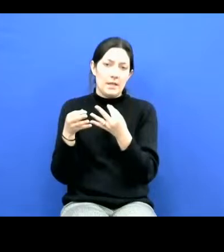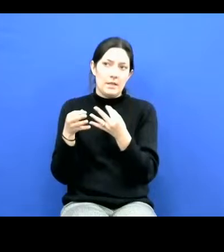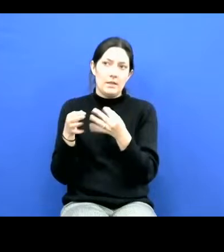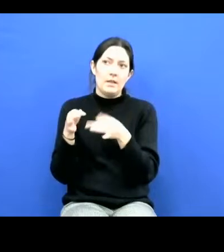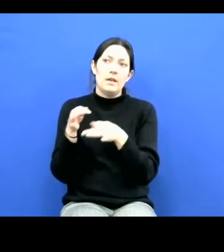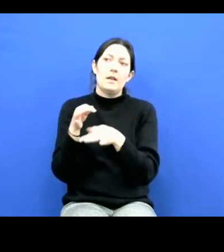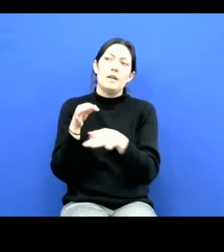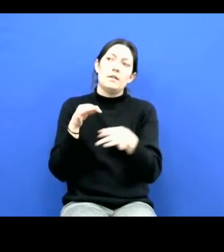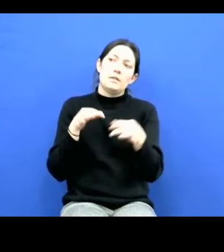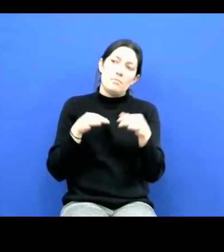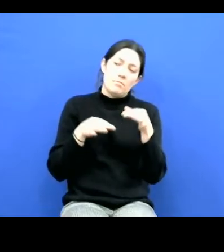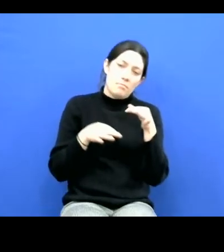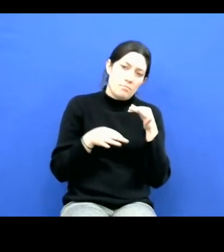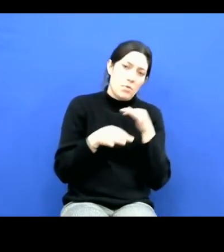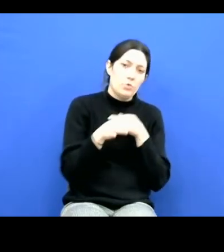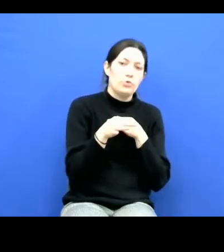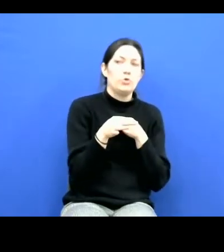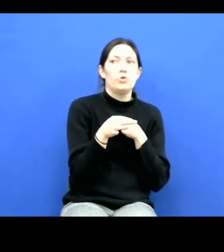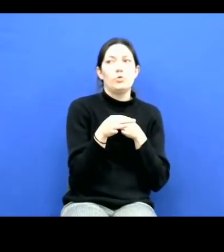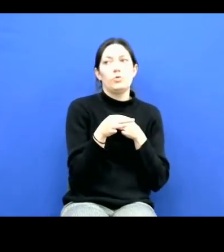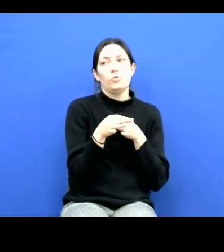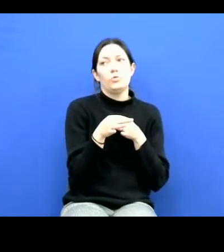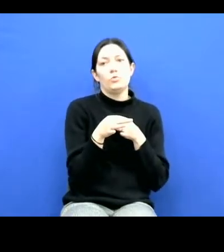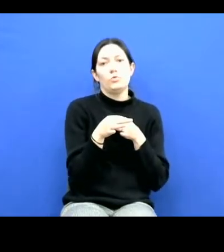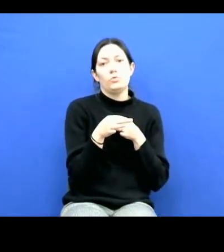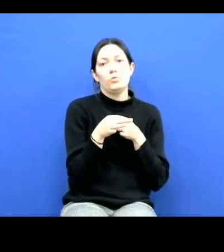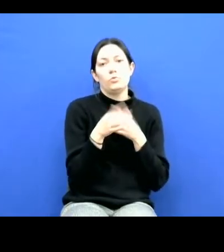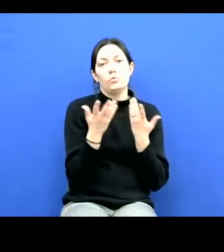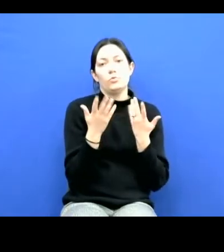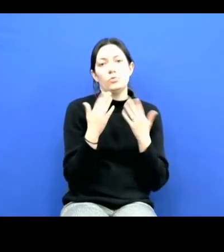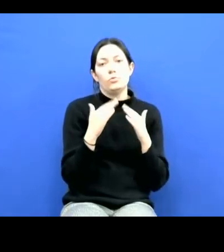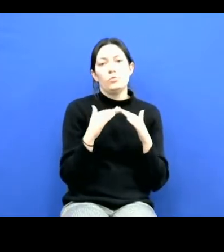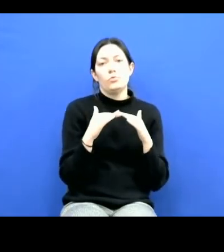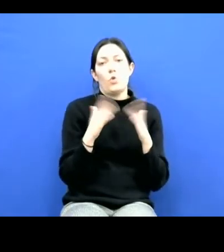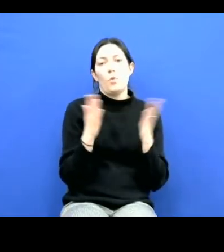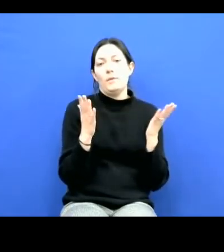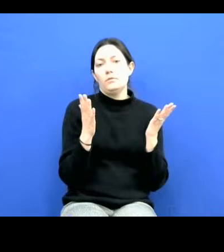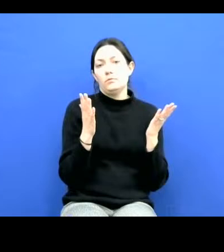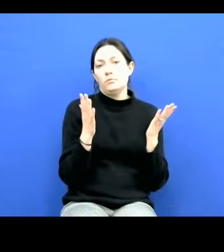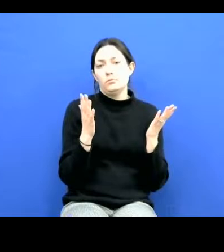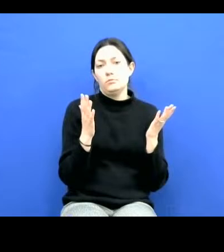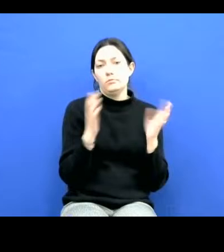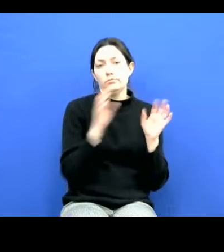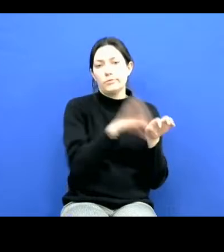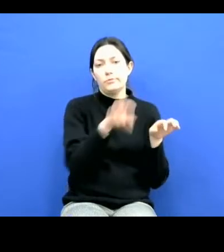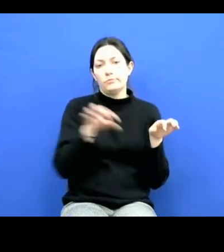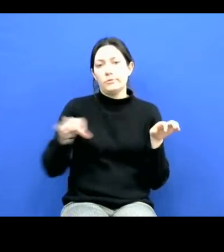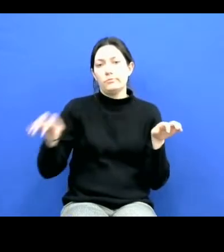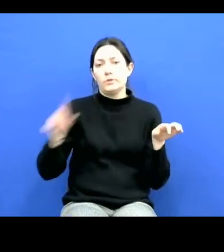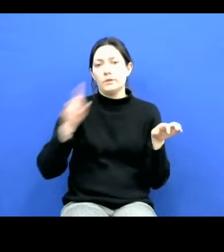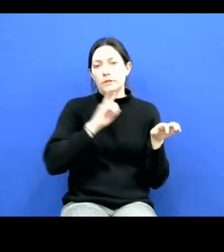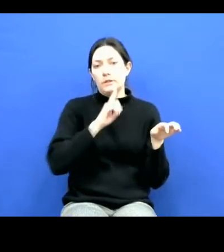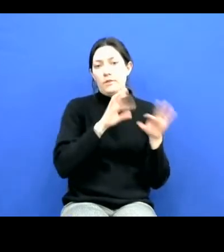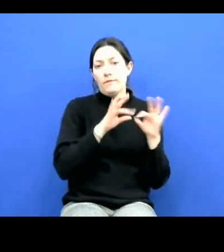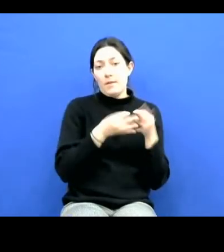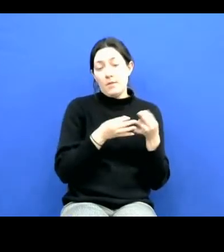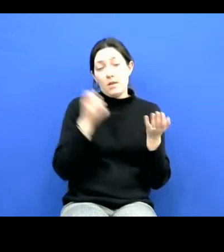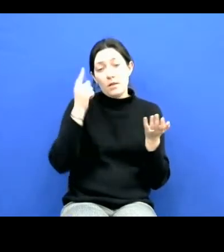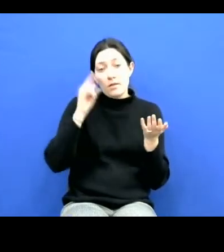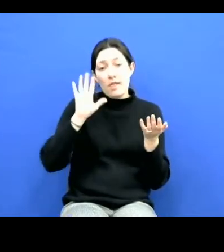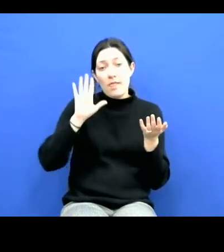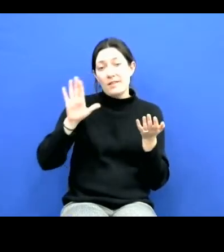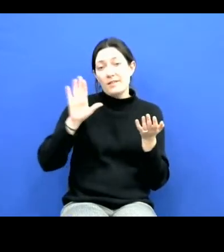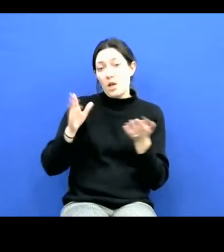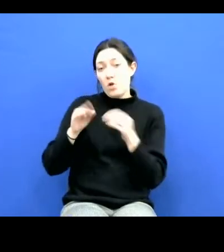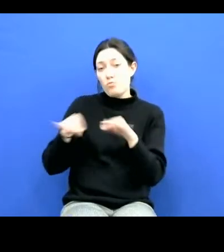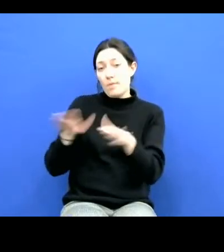to essentially open single family. which again is their property right, assuming